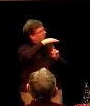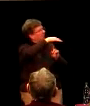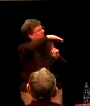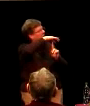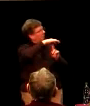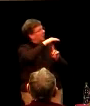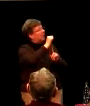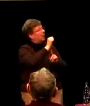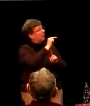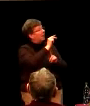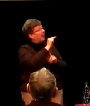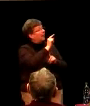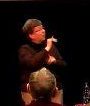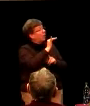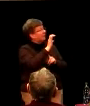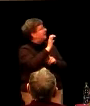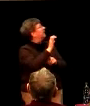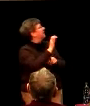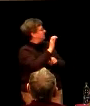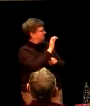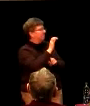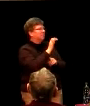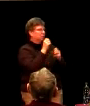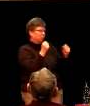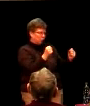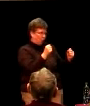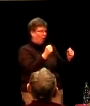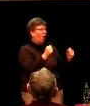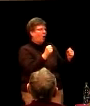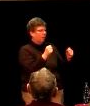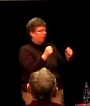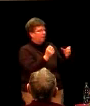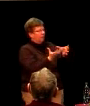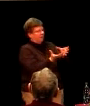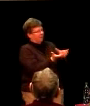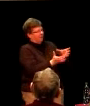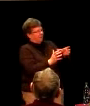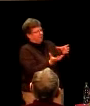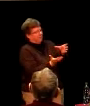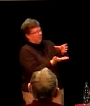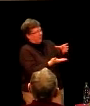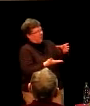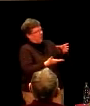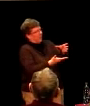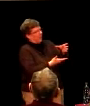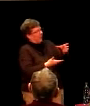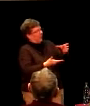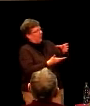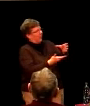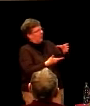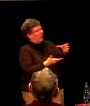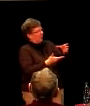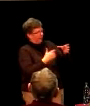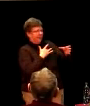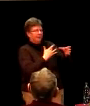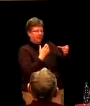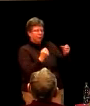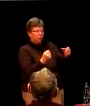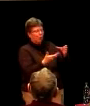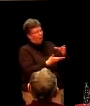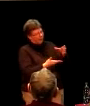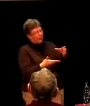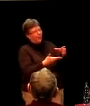is particularly strong this way. We have a continent of Antarctica surrounded by an ocean, and so